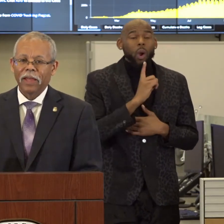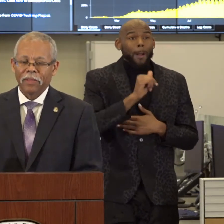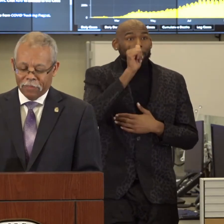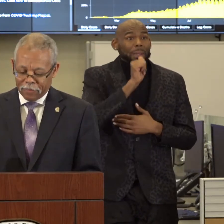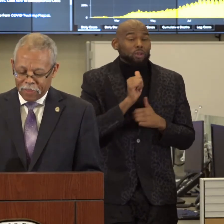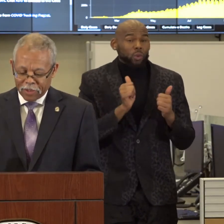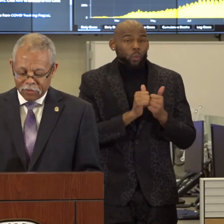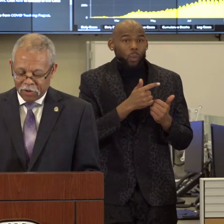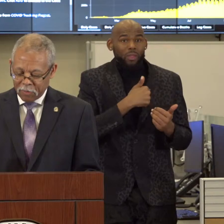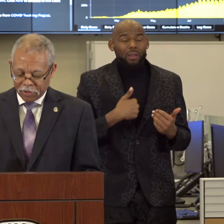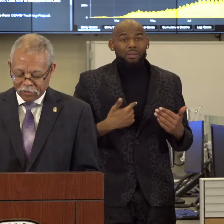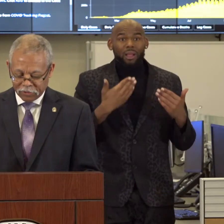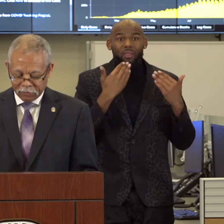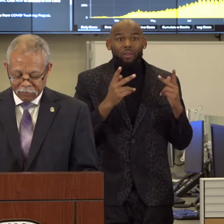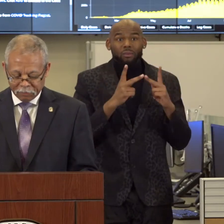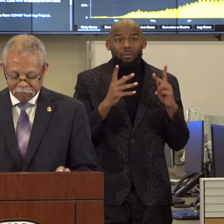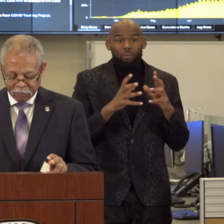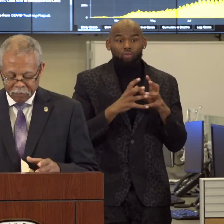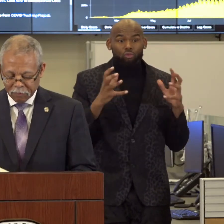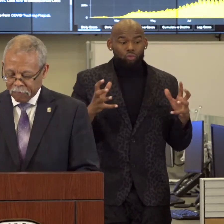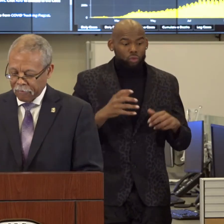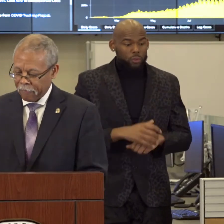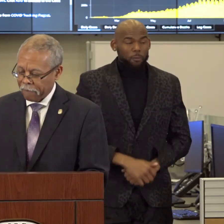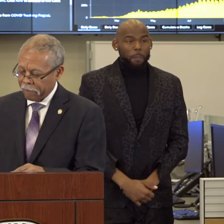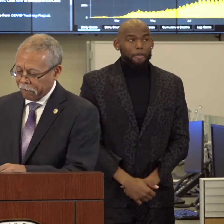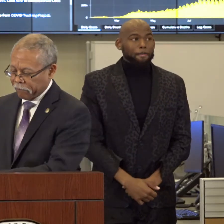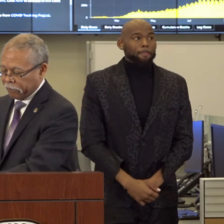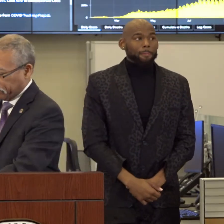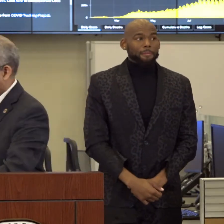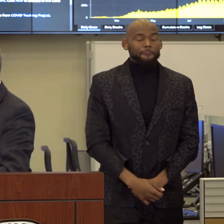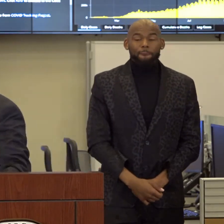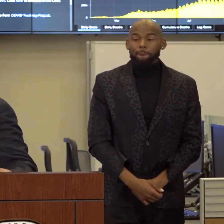getting to that. Thank you very much.